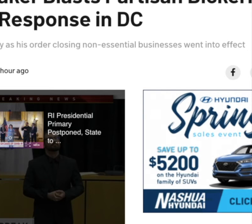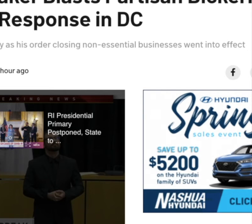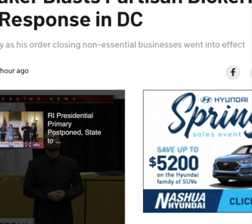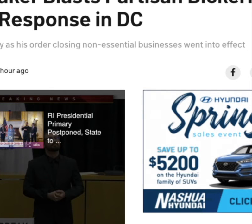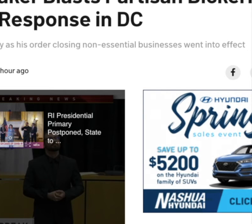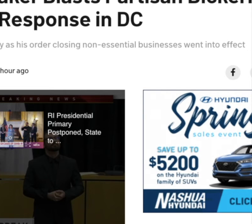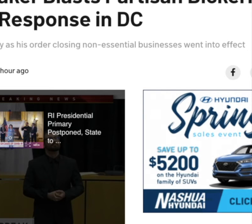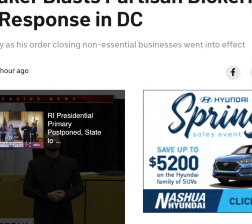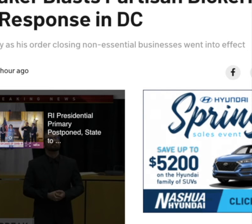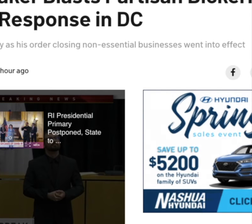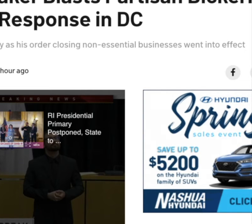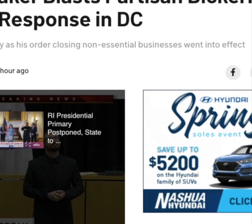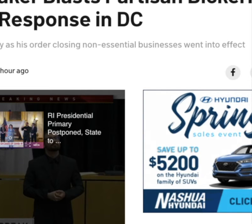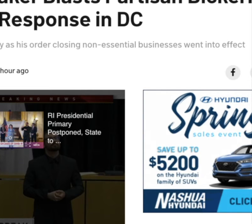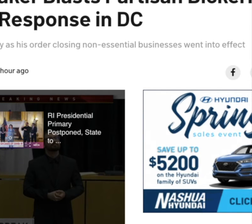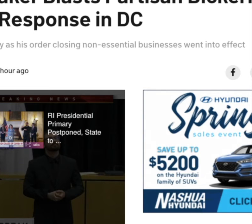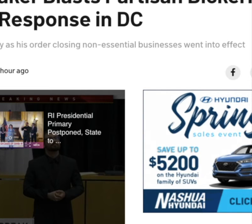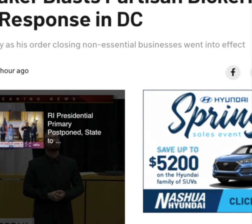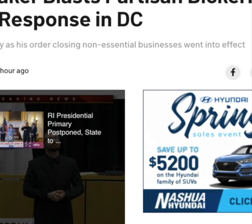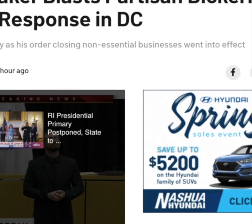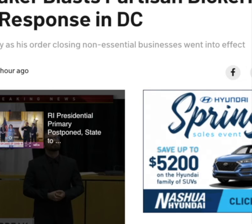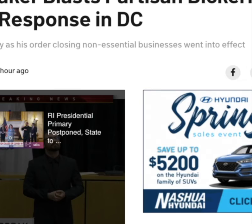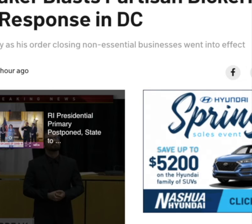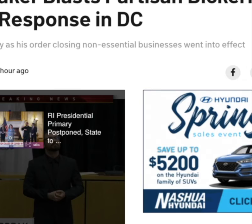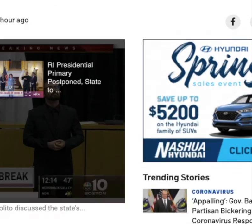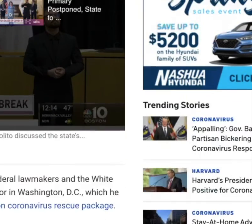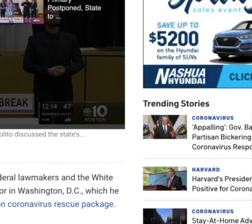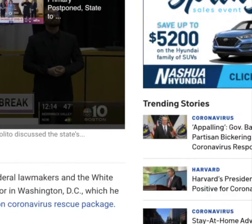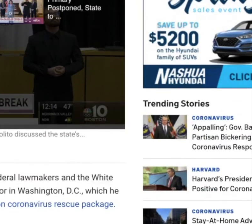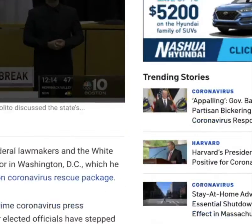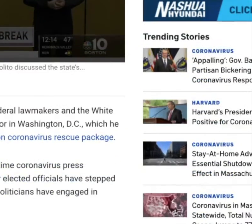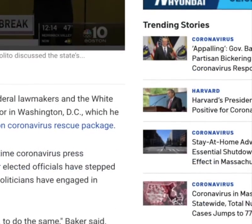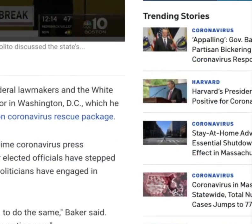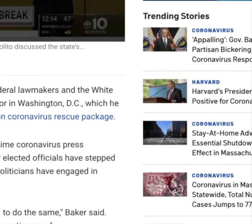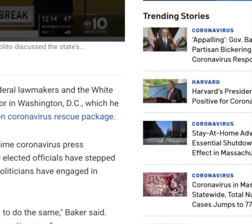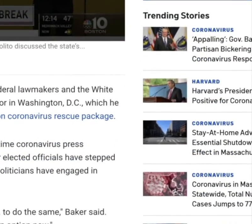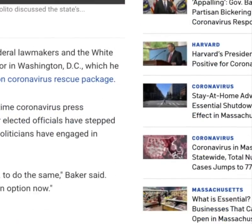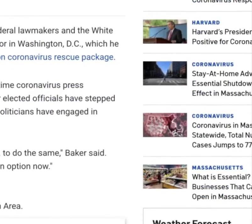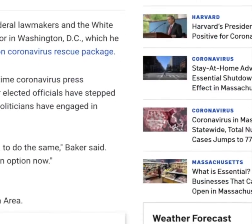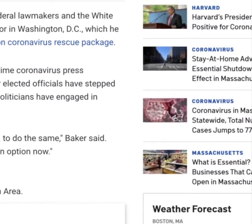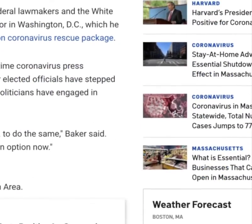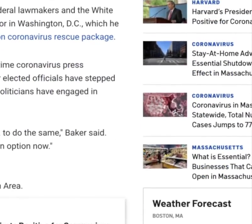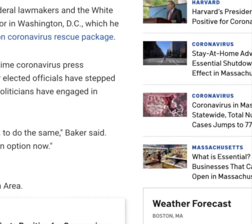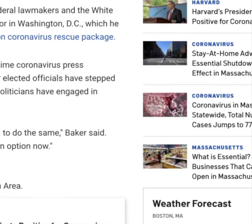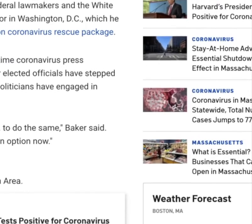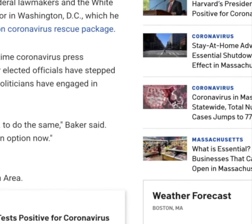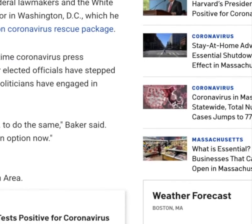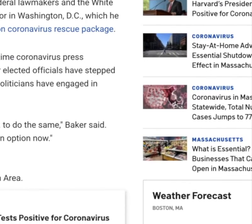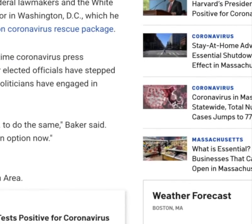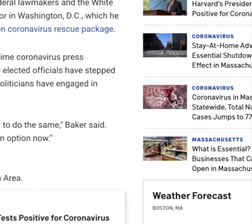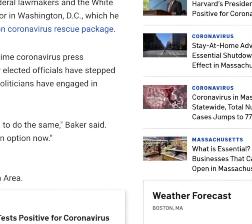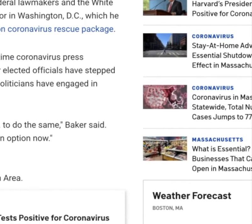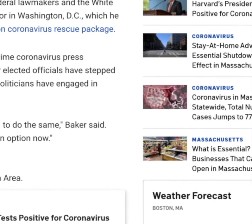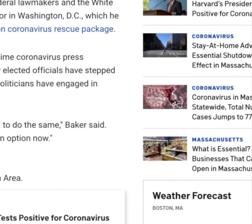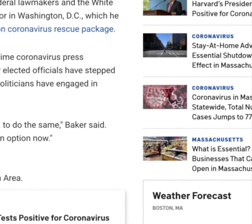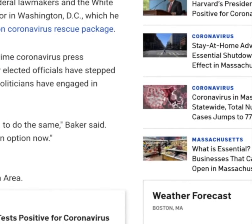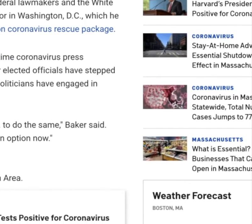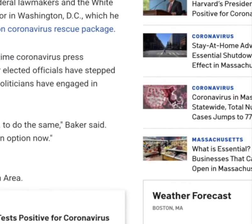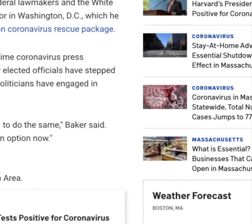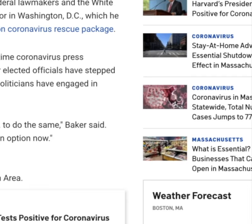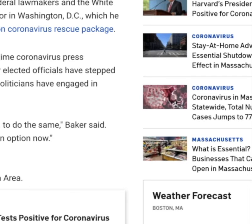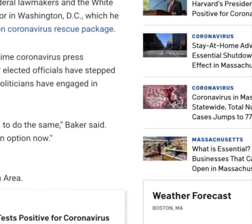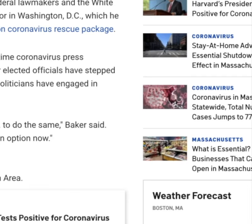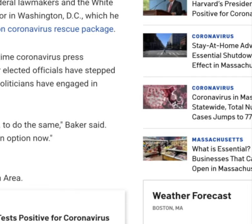over coronavirus response in D.C. So he had spoke just a couple hours ago, so as we can see, Massachusetts Governor Charlie